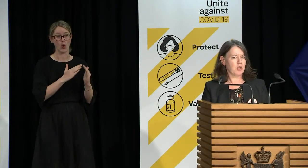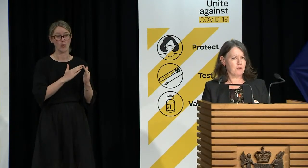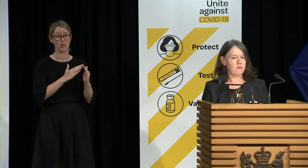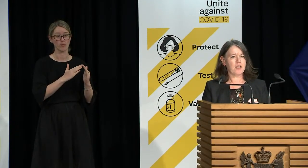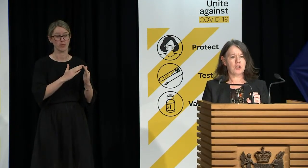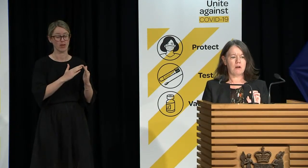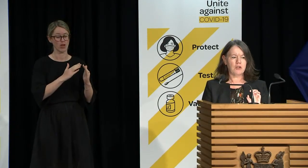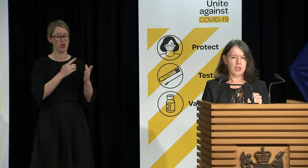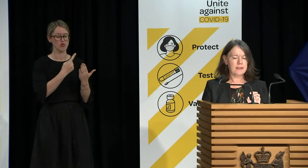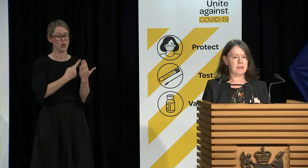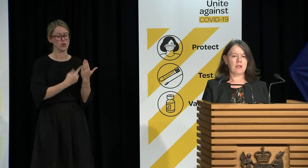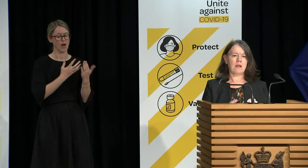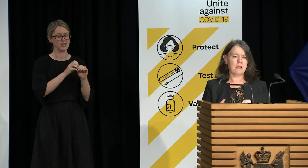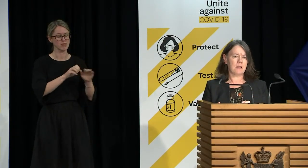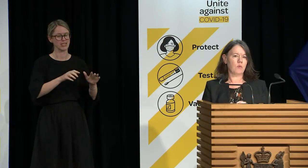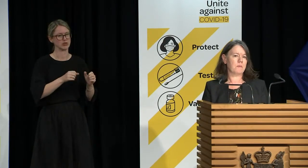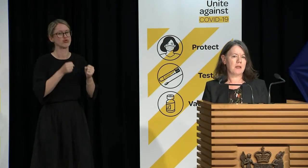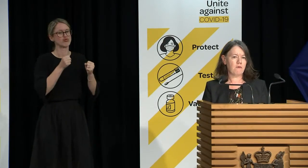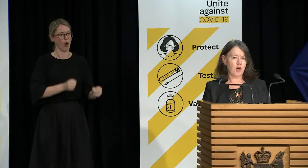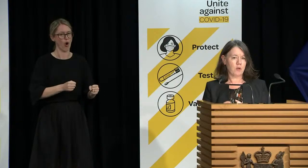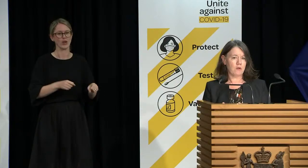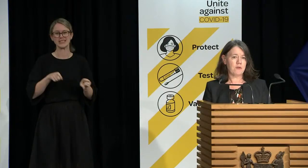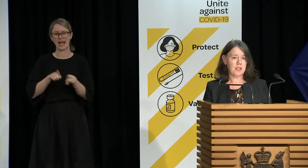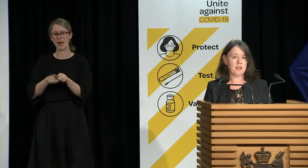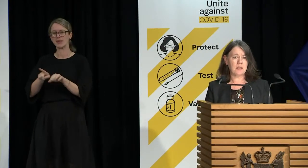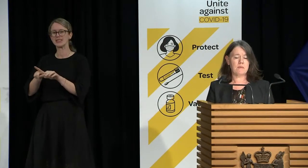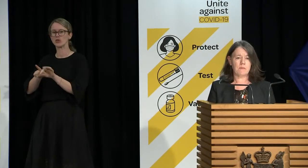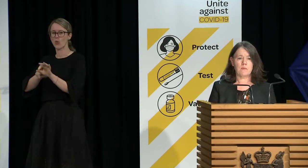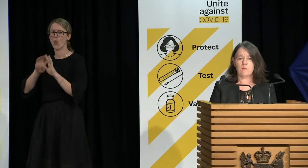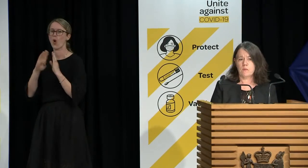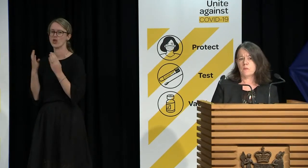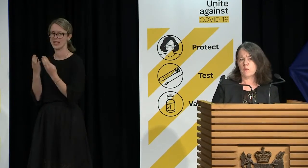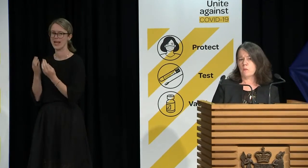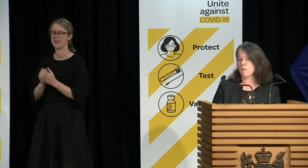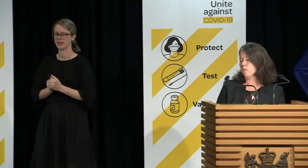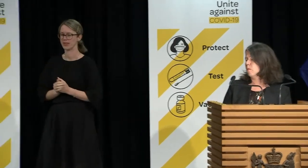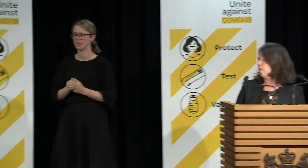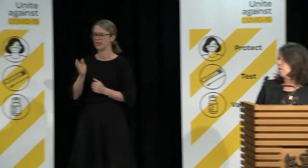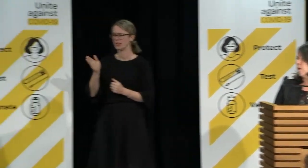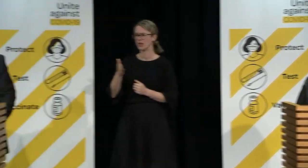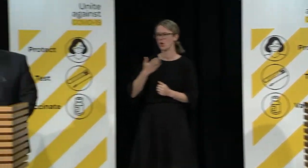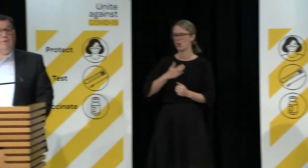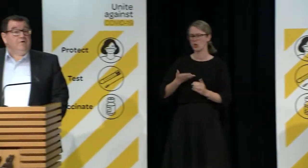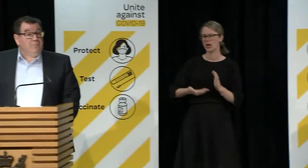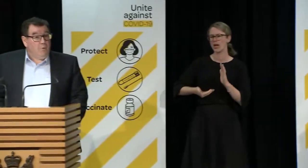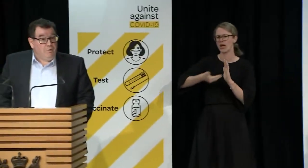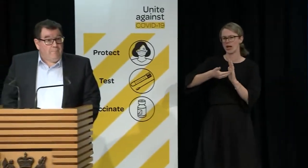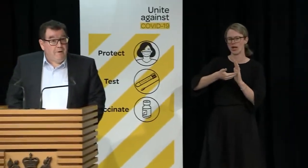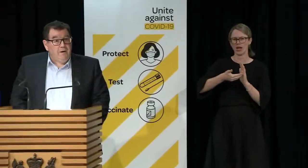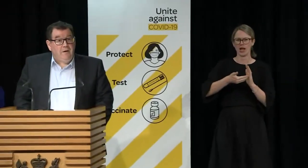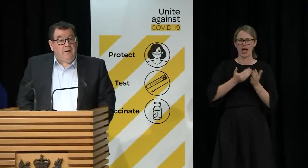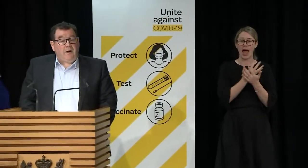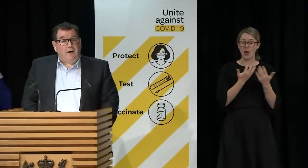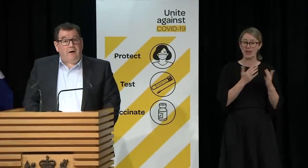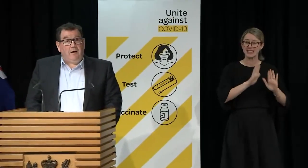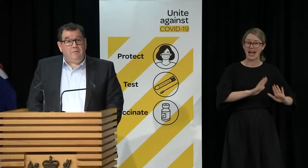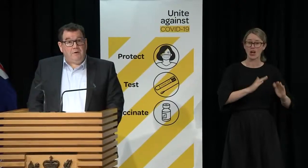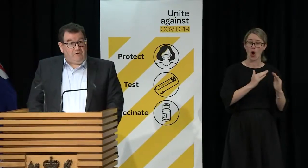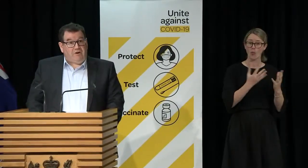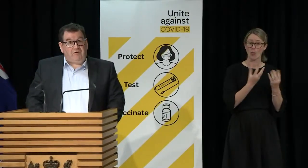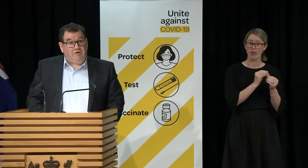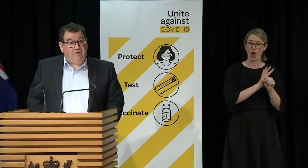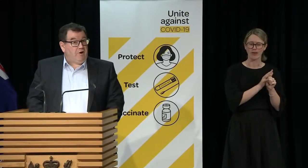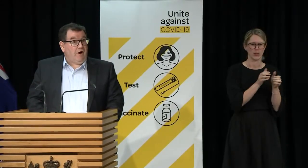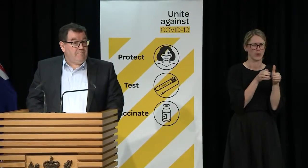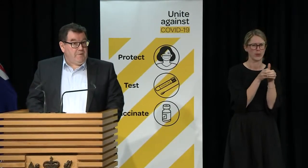of any spread of infection are just as tight as they would be if they were in a facility. And it is, I just want to reiterate, it is a very small number.